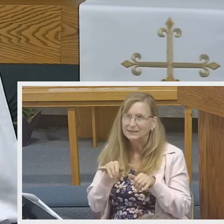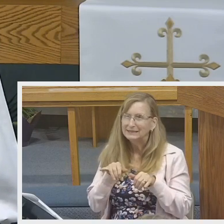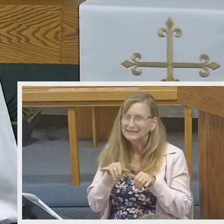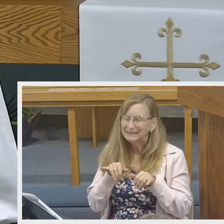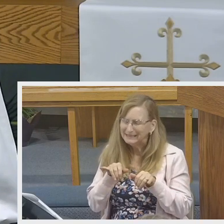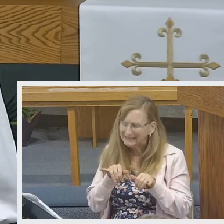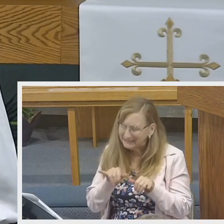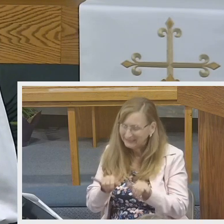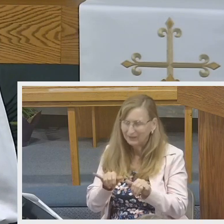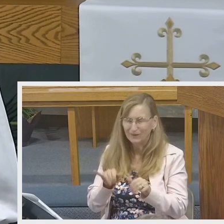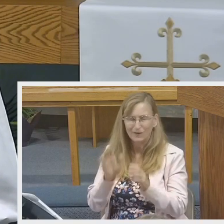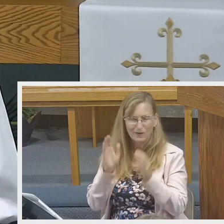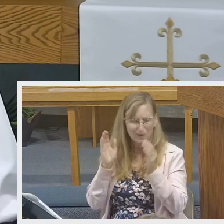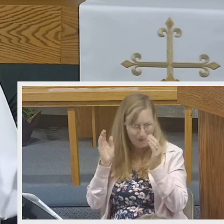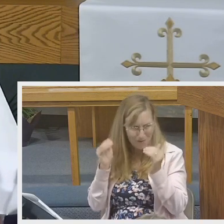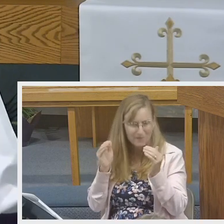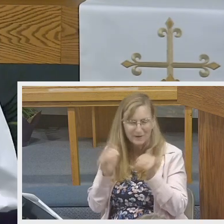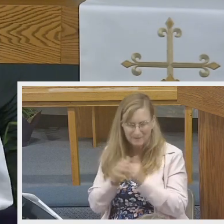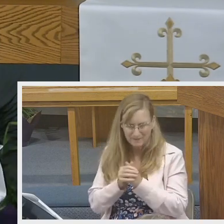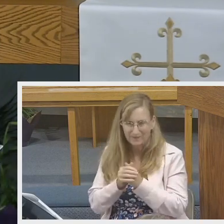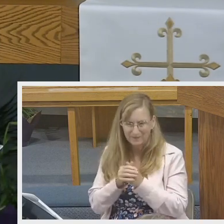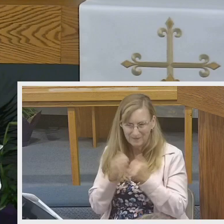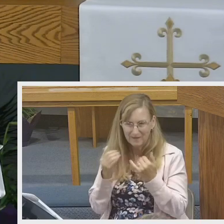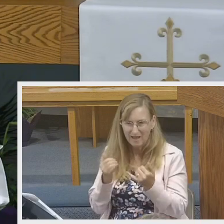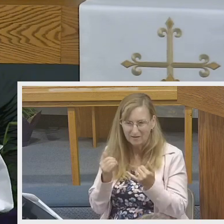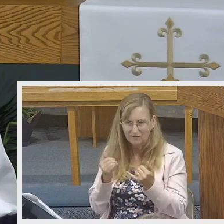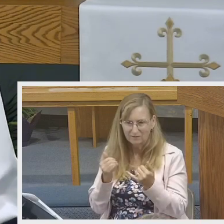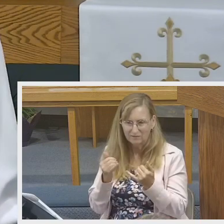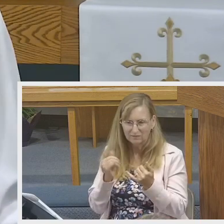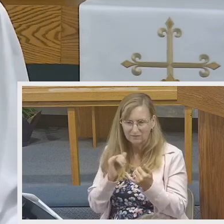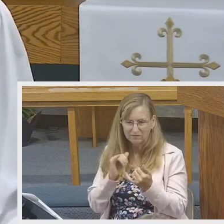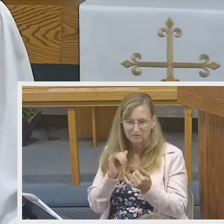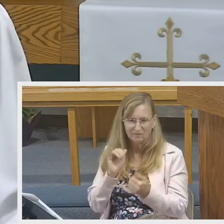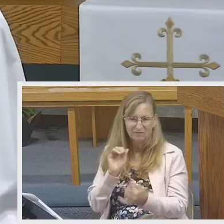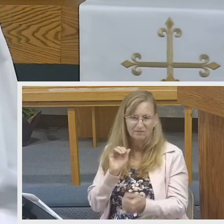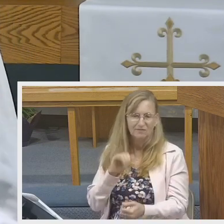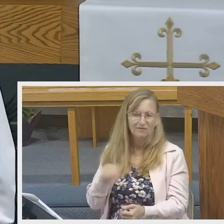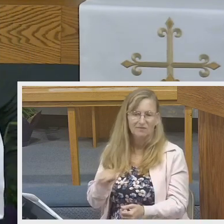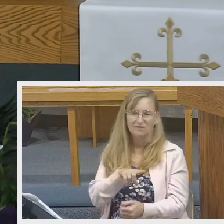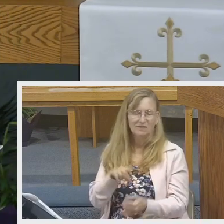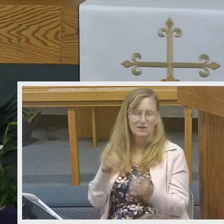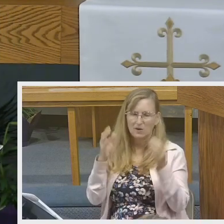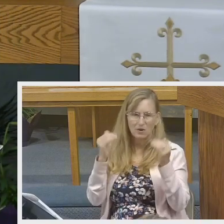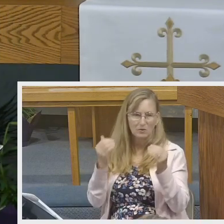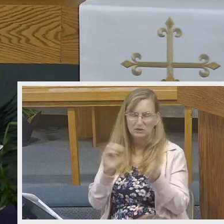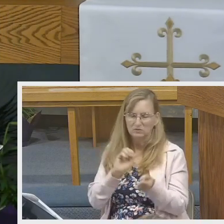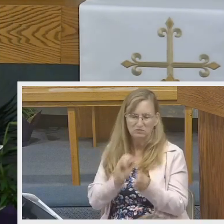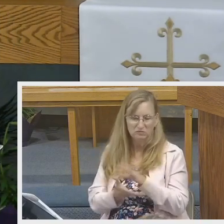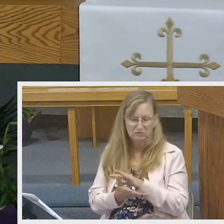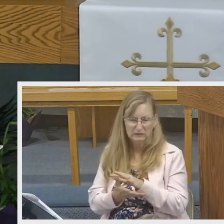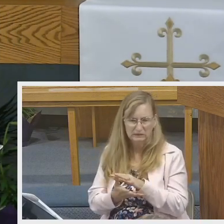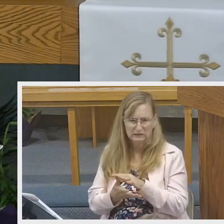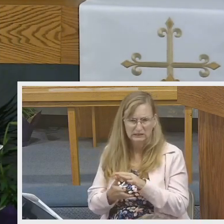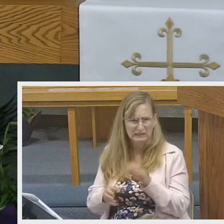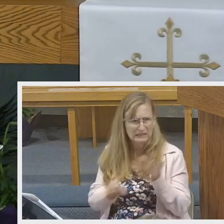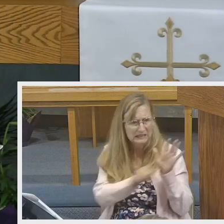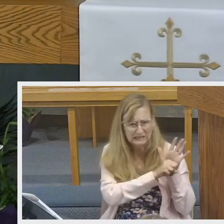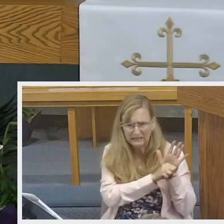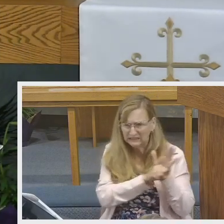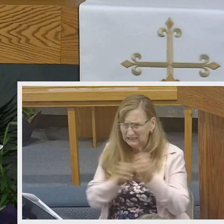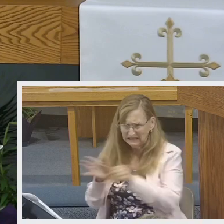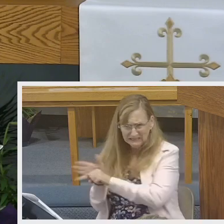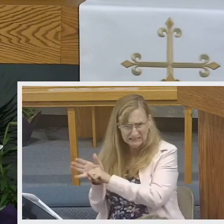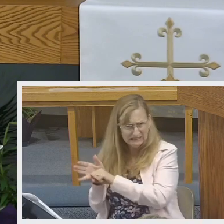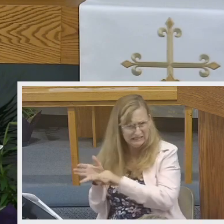But now their hopes were dashed too. He had been executed,